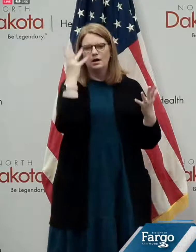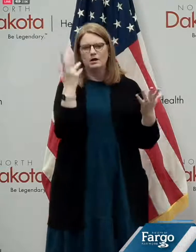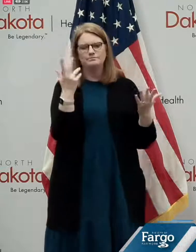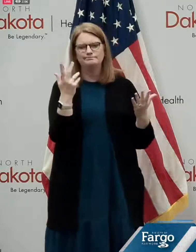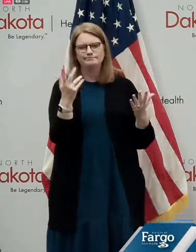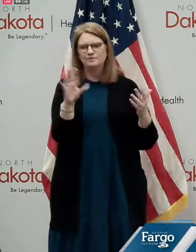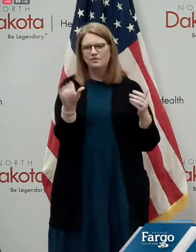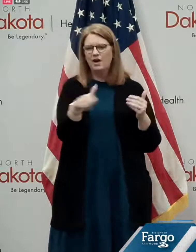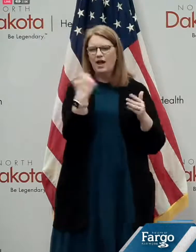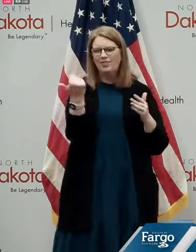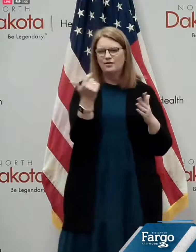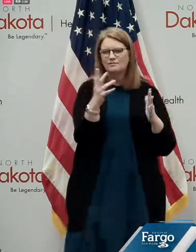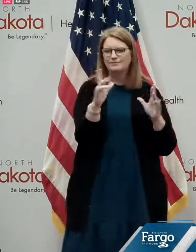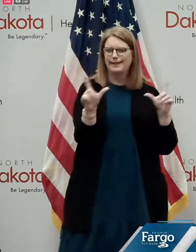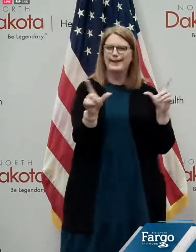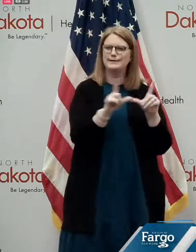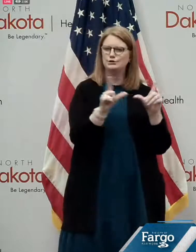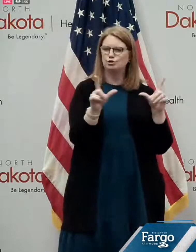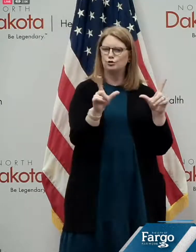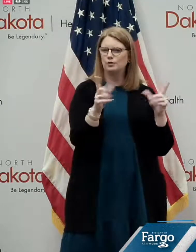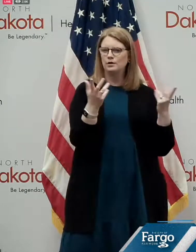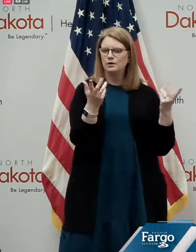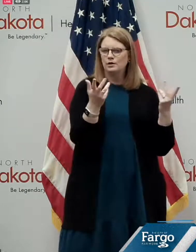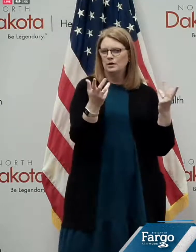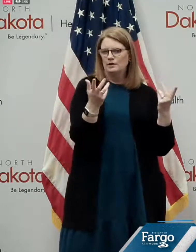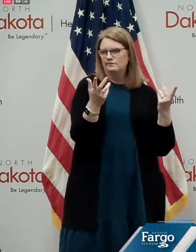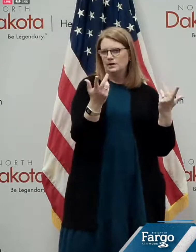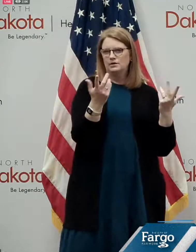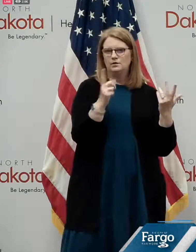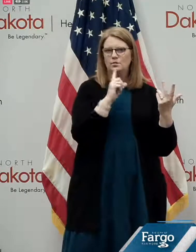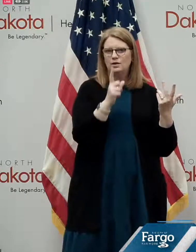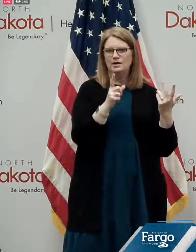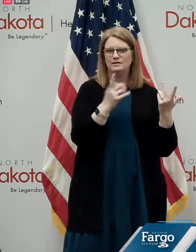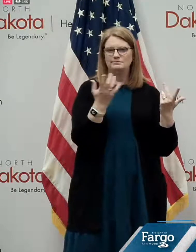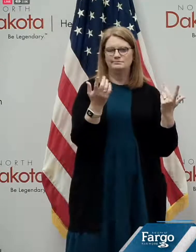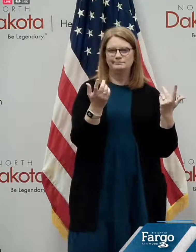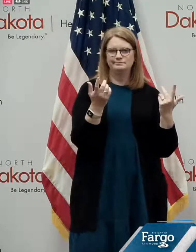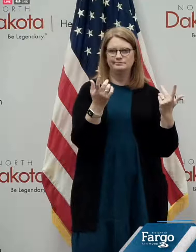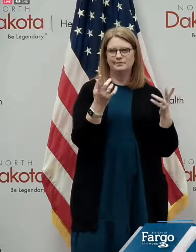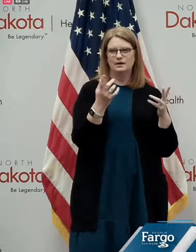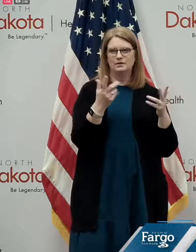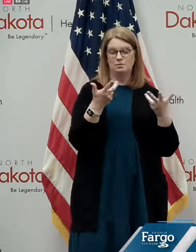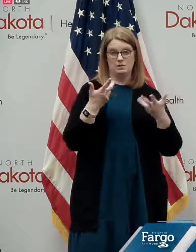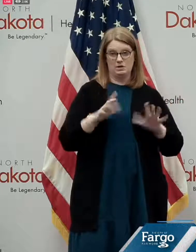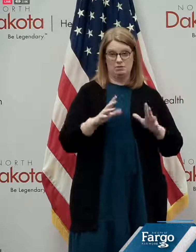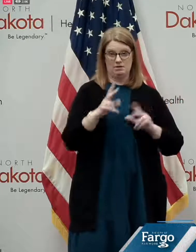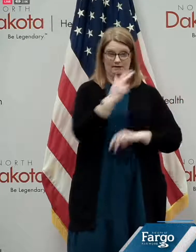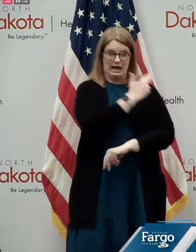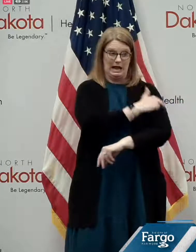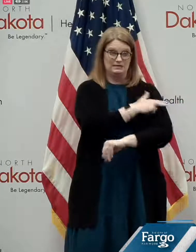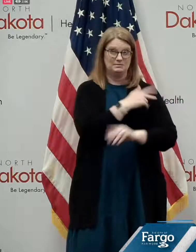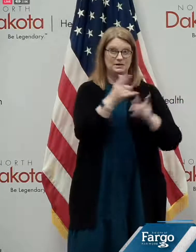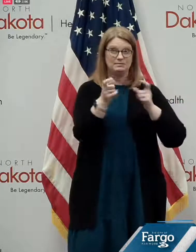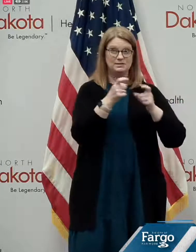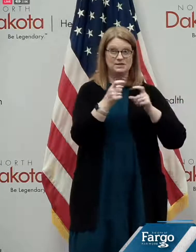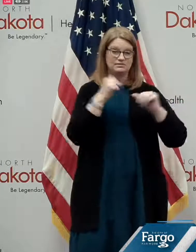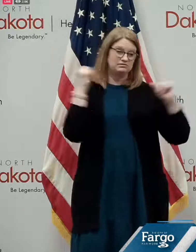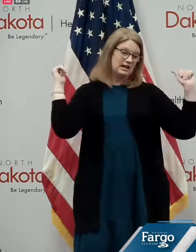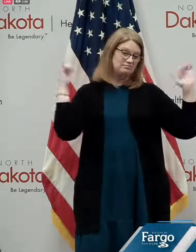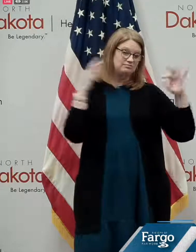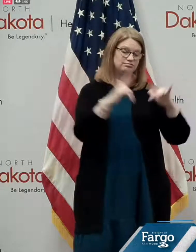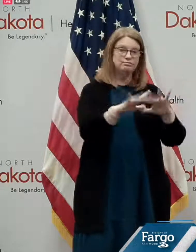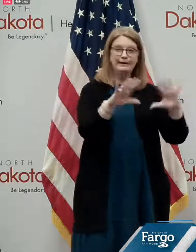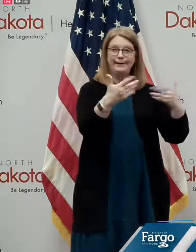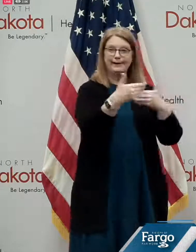for other licensure areas because it's not practical or pragmatic, and certainly we don't want hospital administrators in large congregate